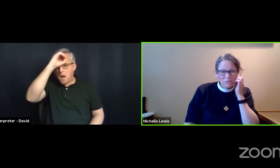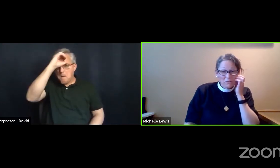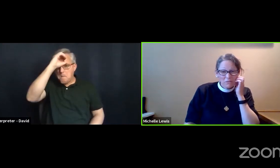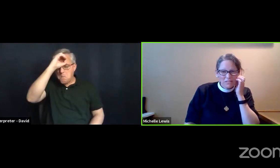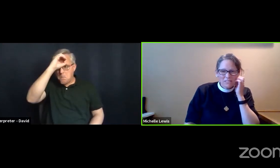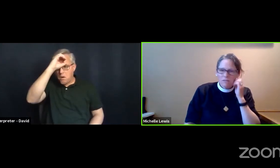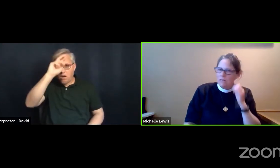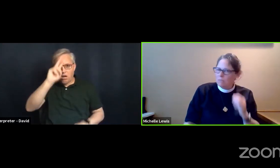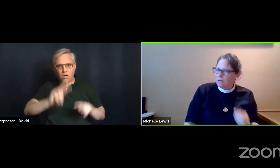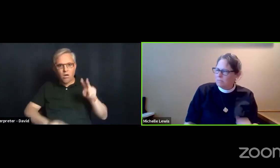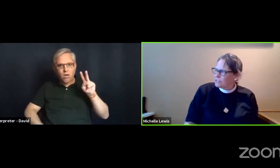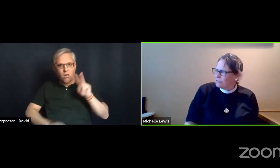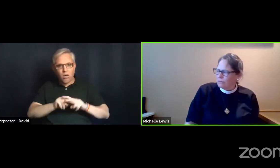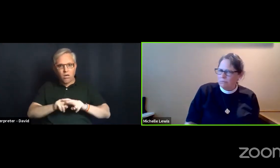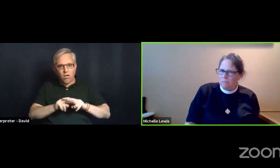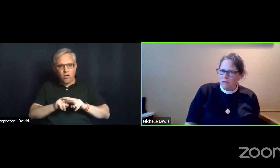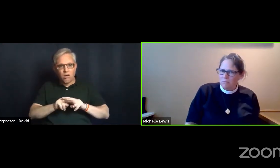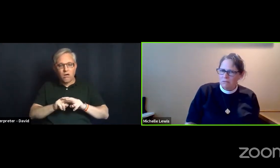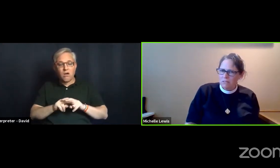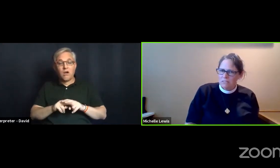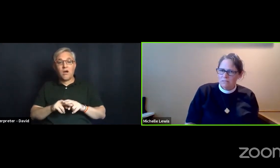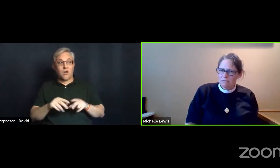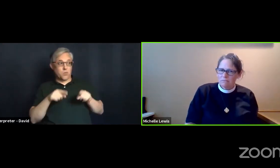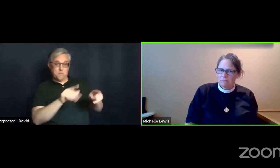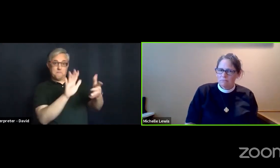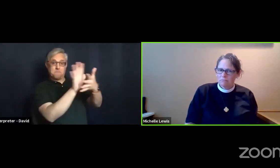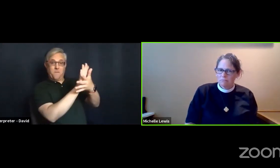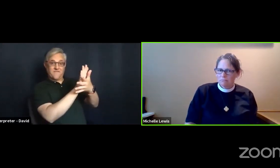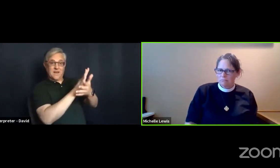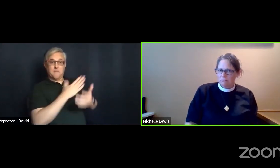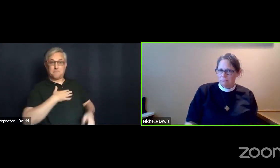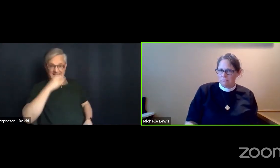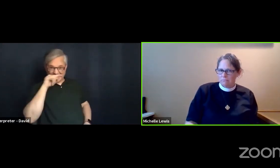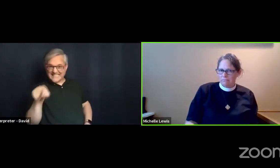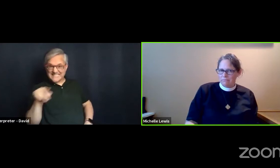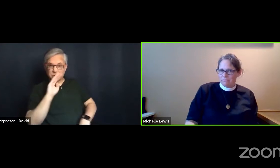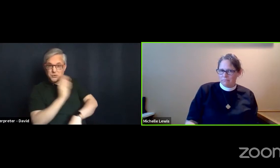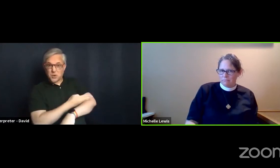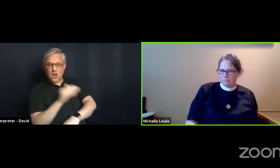During the movie, my kid said, "Hey, Mom, did you know about this?"